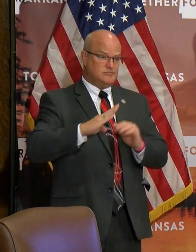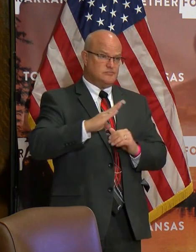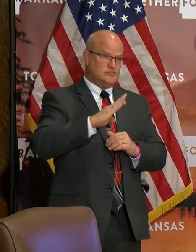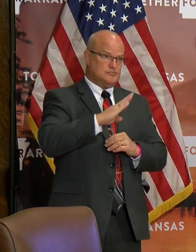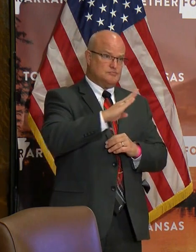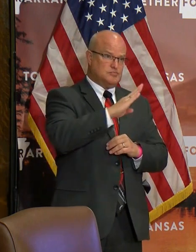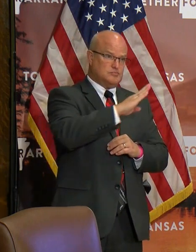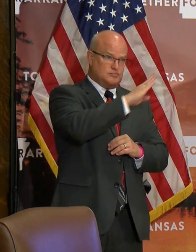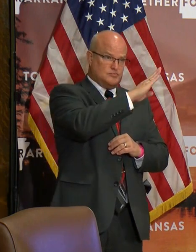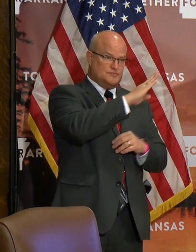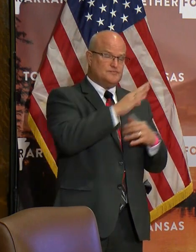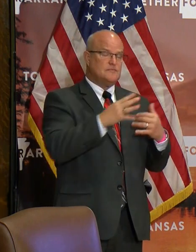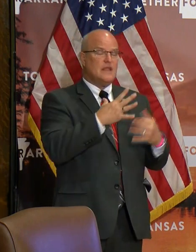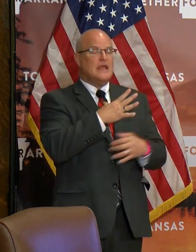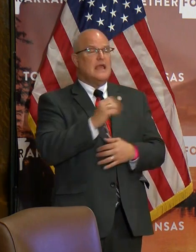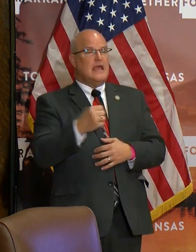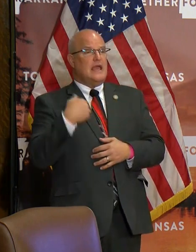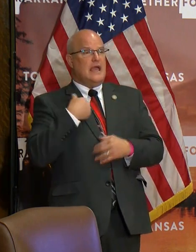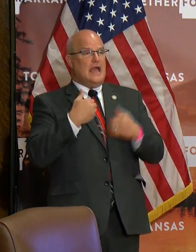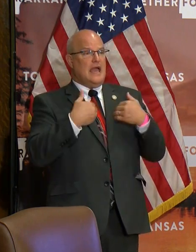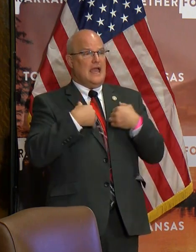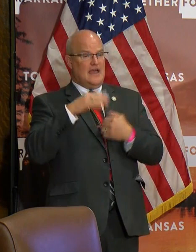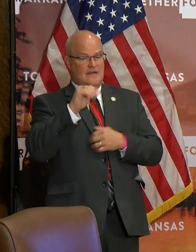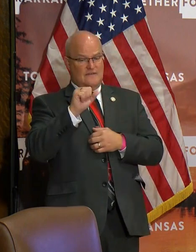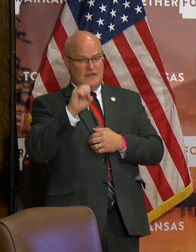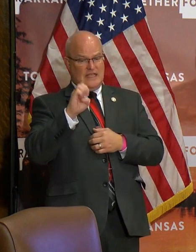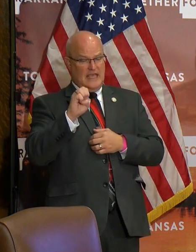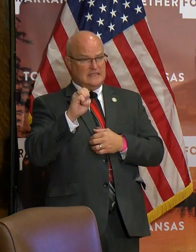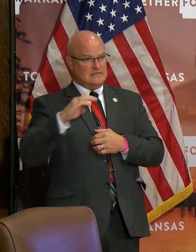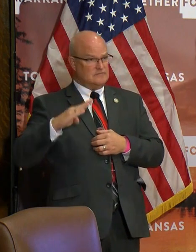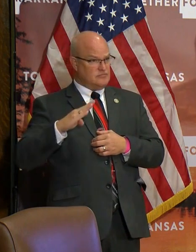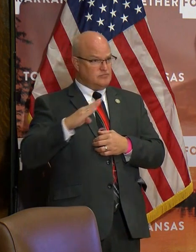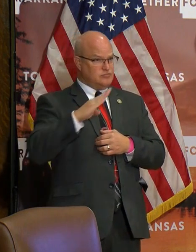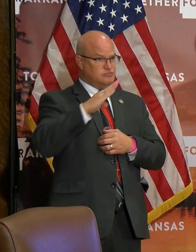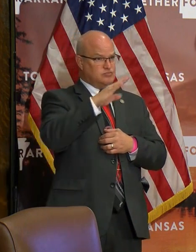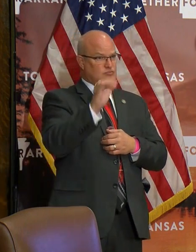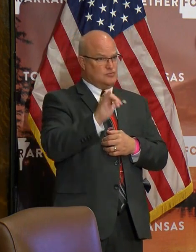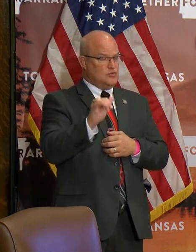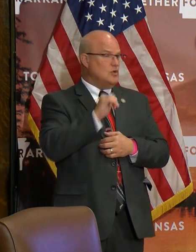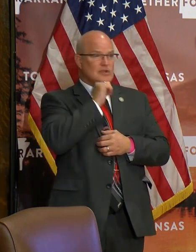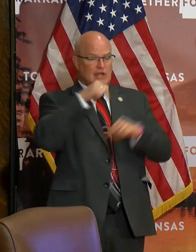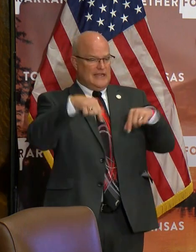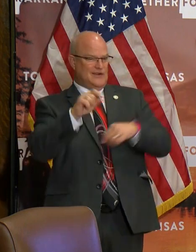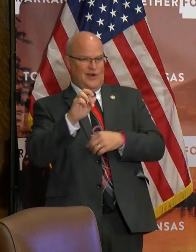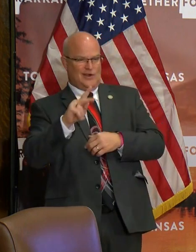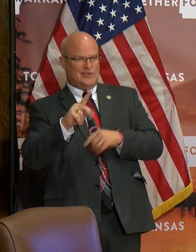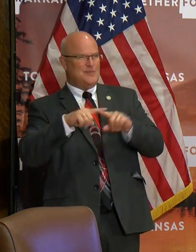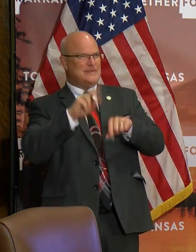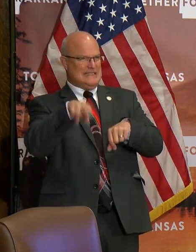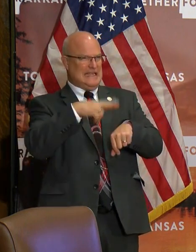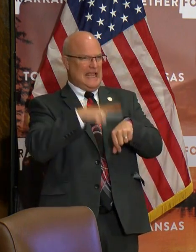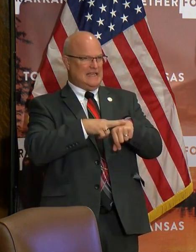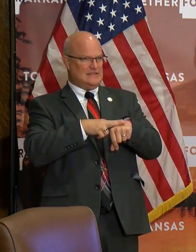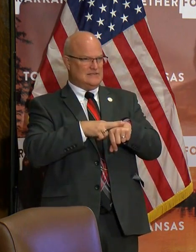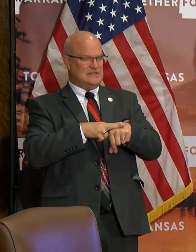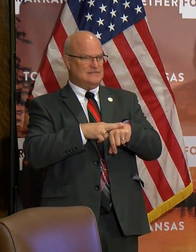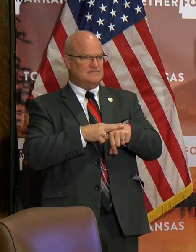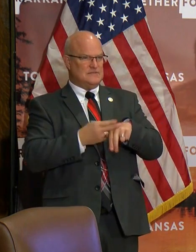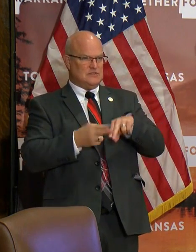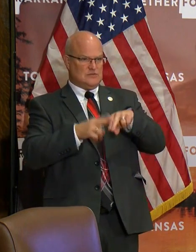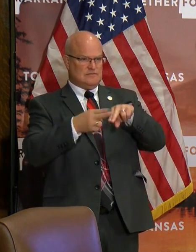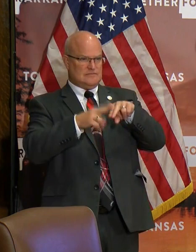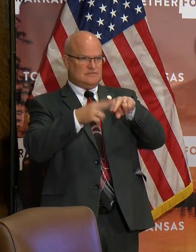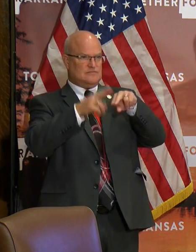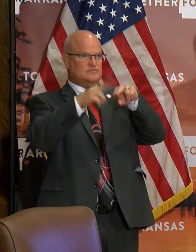up. We have our caseloads that are going up, not just in Arkansas but nationally. And